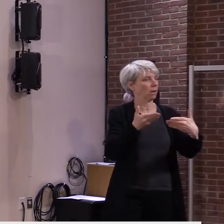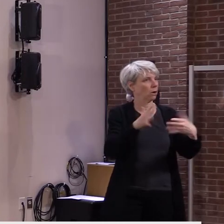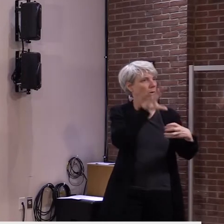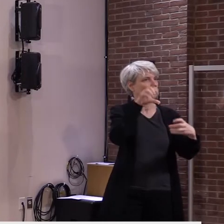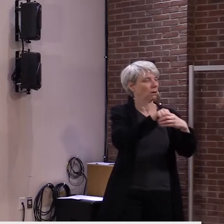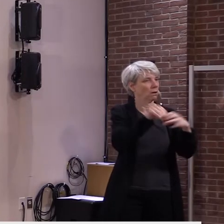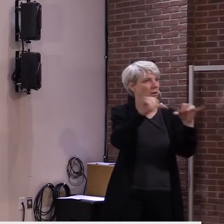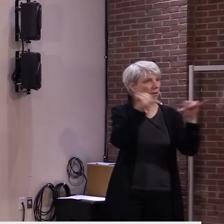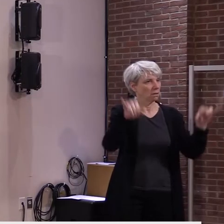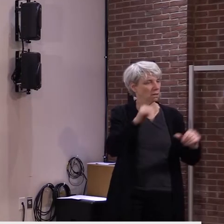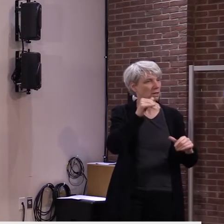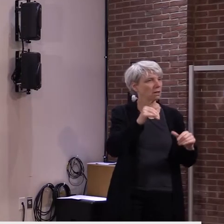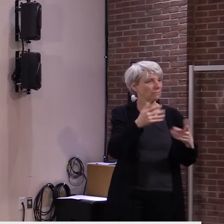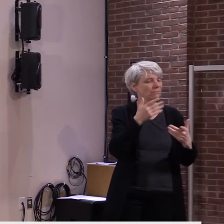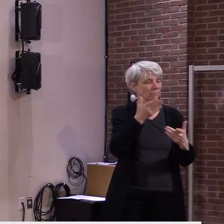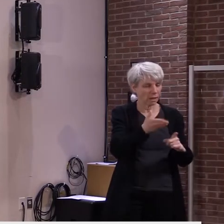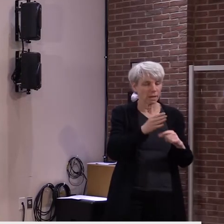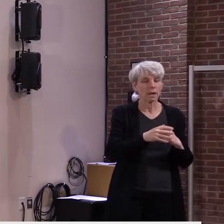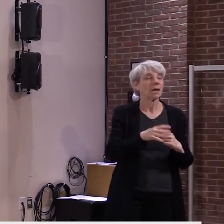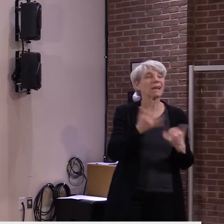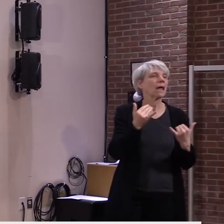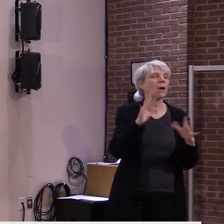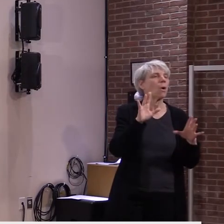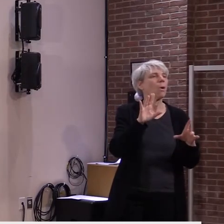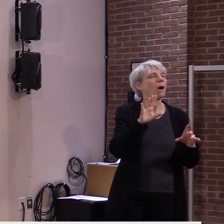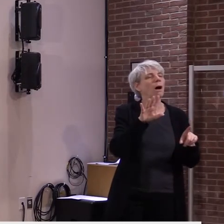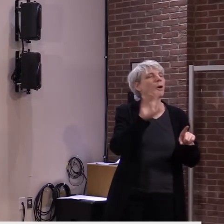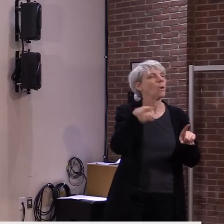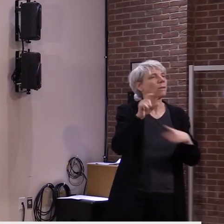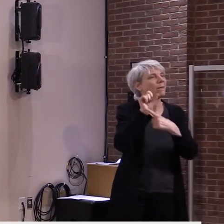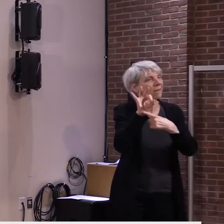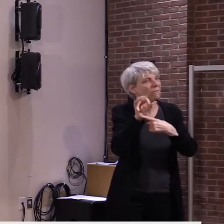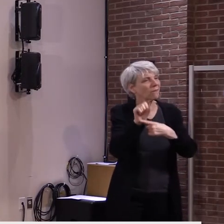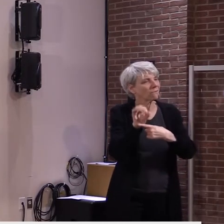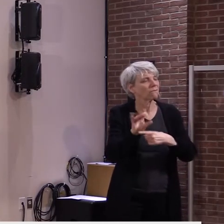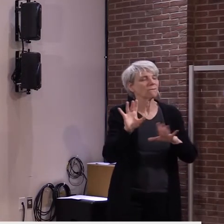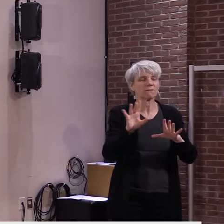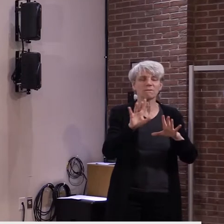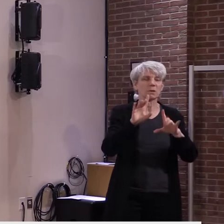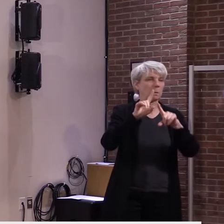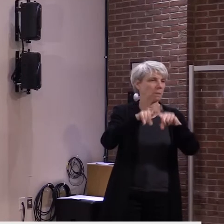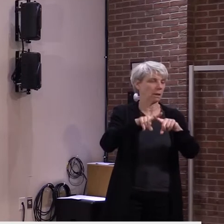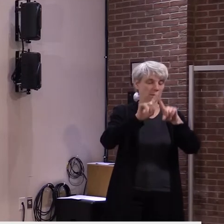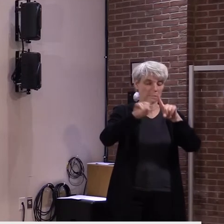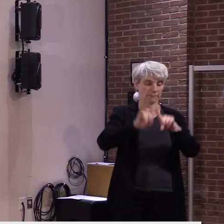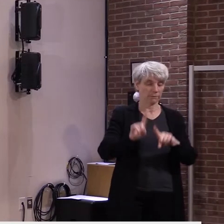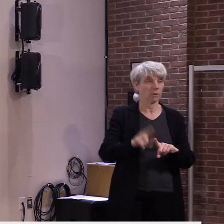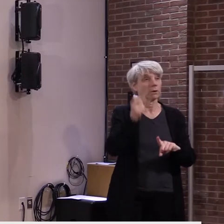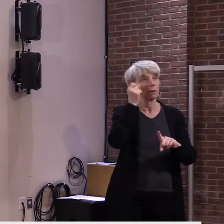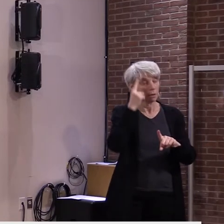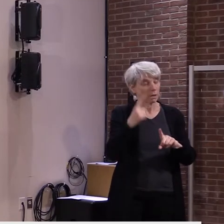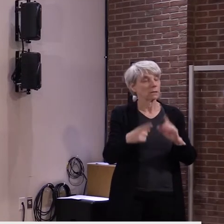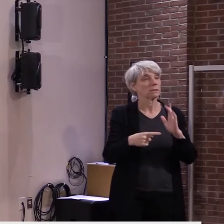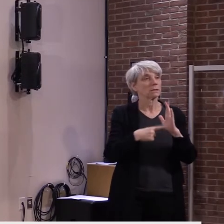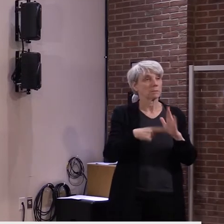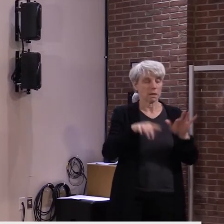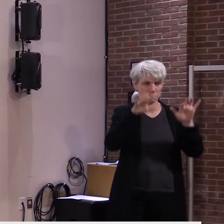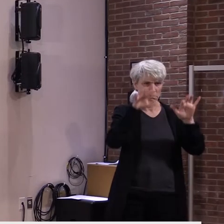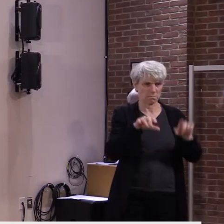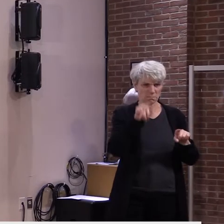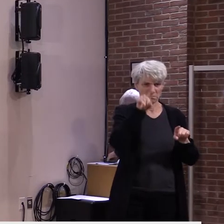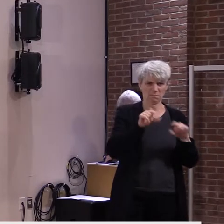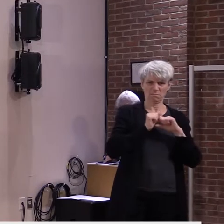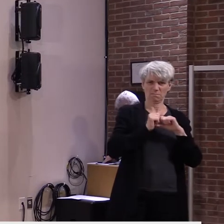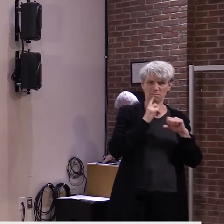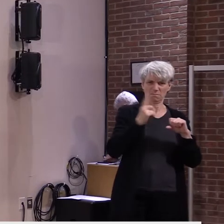and considerations now. So sometimes there's subpopulations in the group that are marked, whether they have a